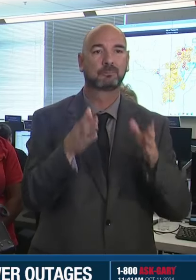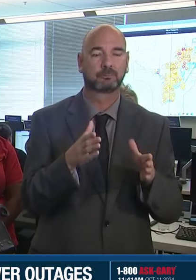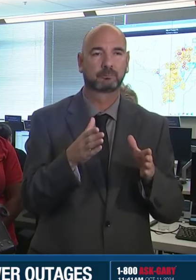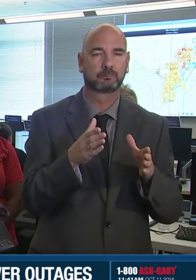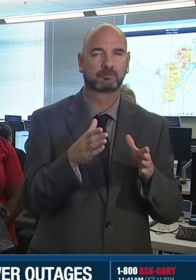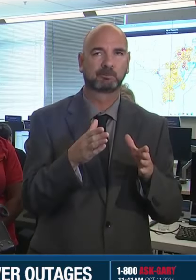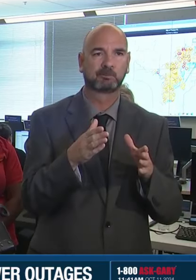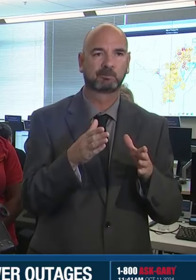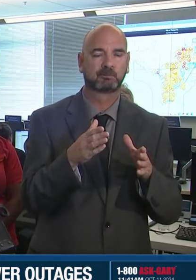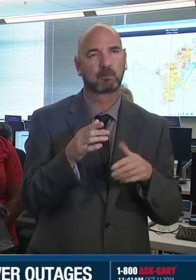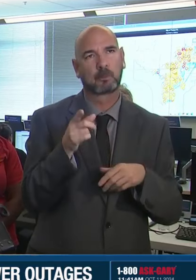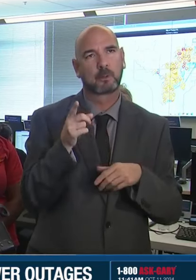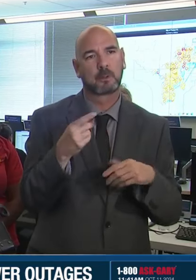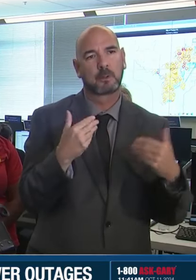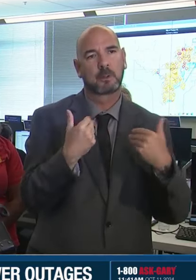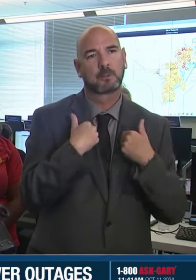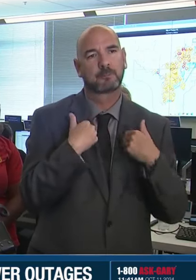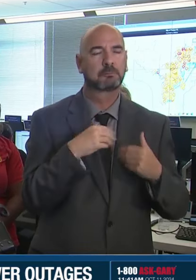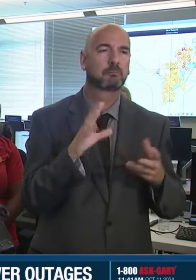six